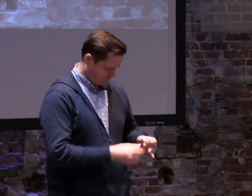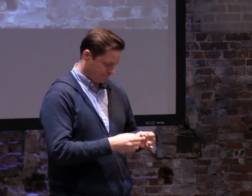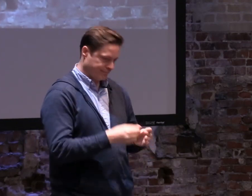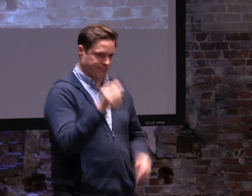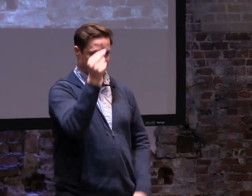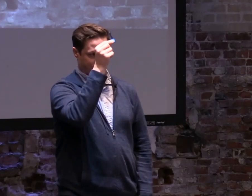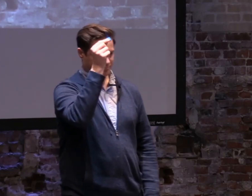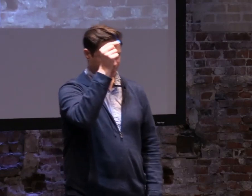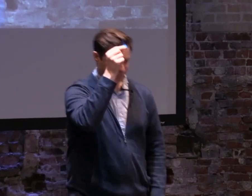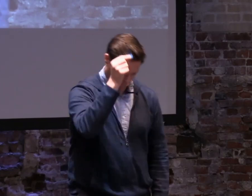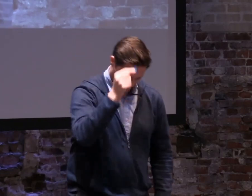McLee.